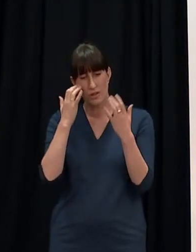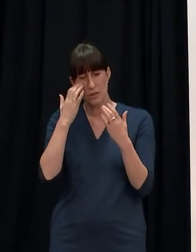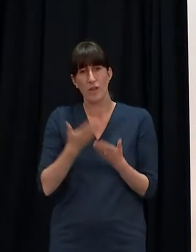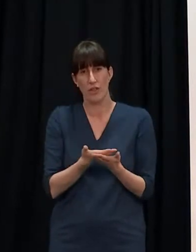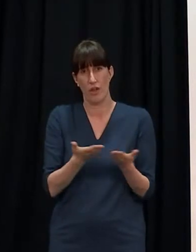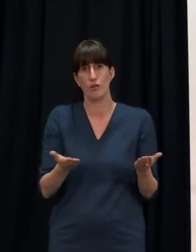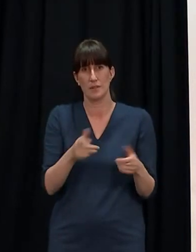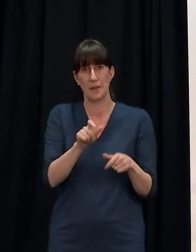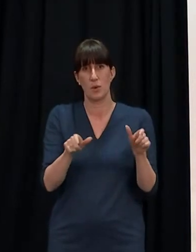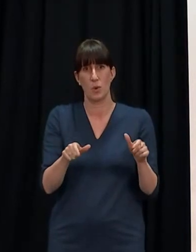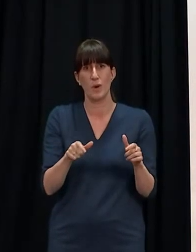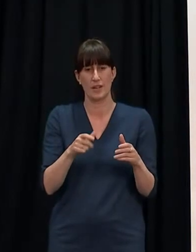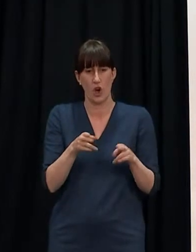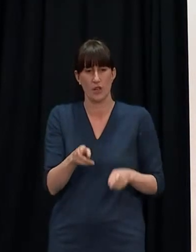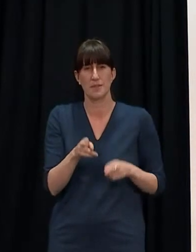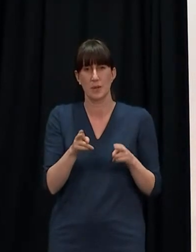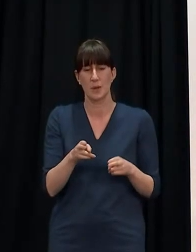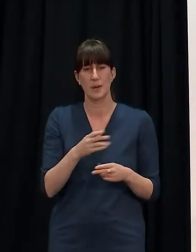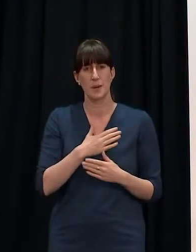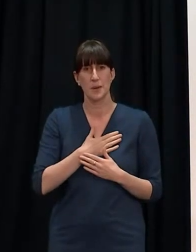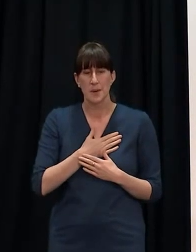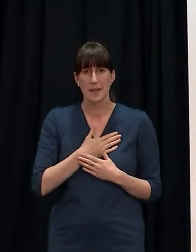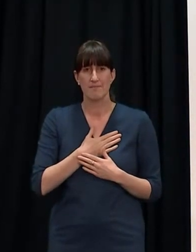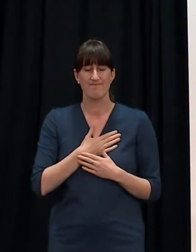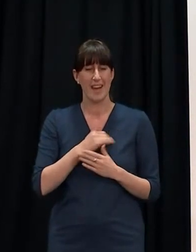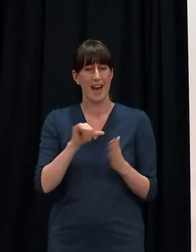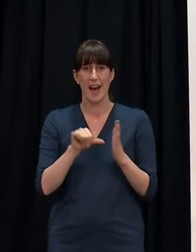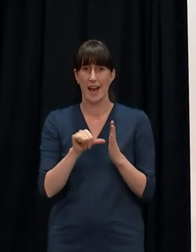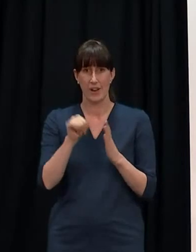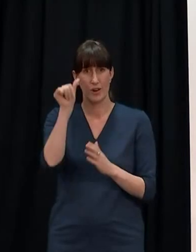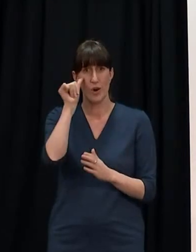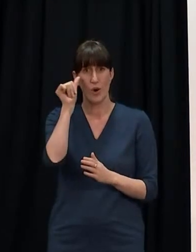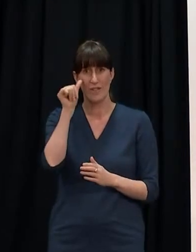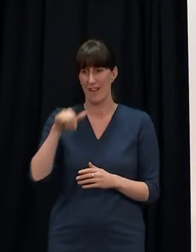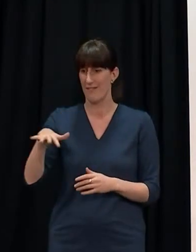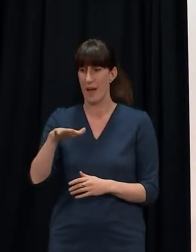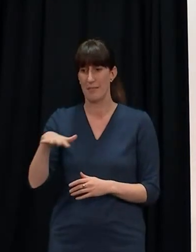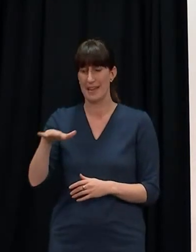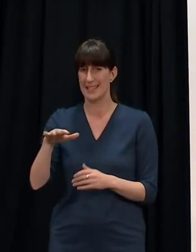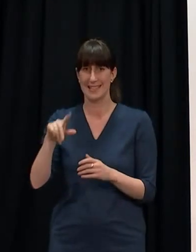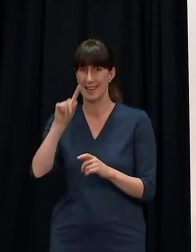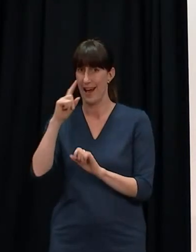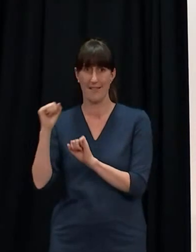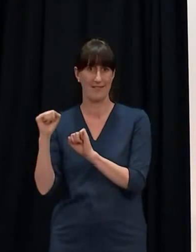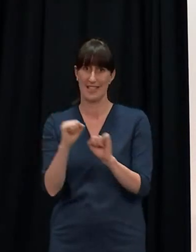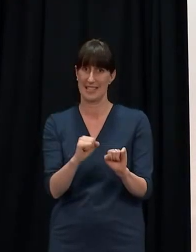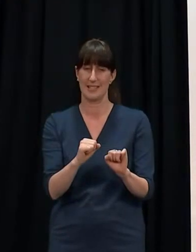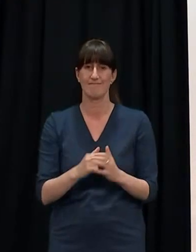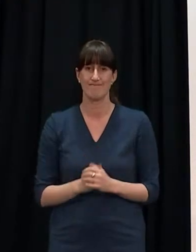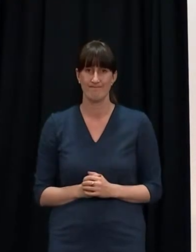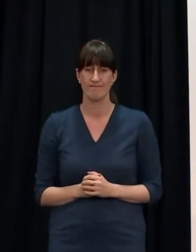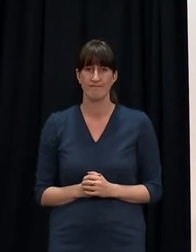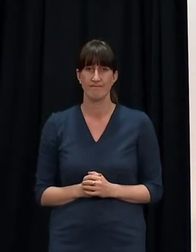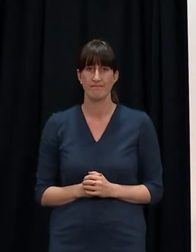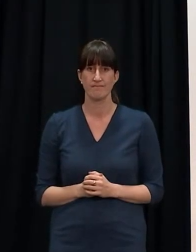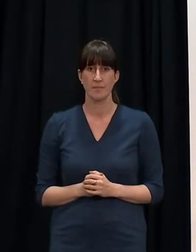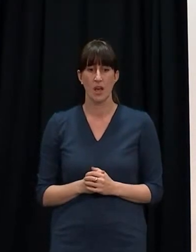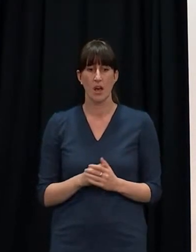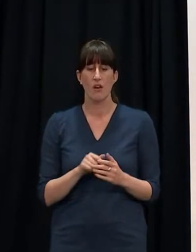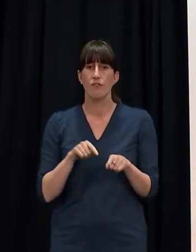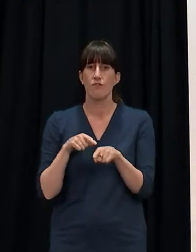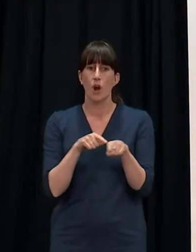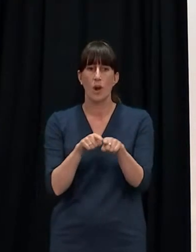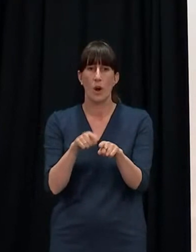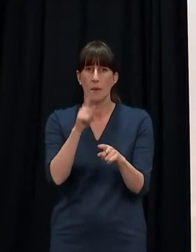time, especially in Auckland where whānau members are unable to visit. On contact tracing, just over